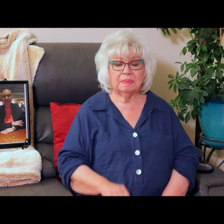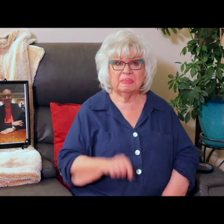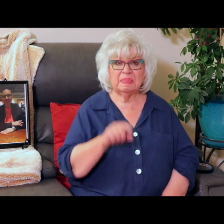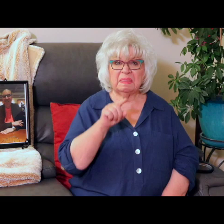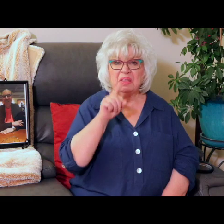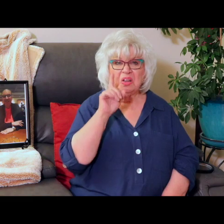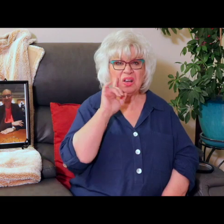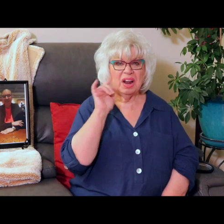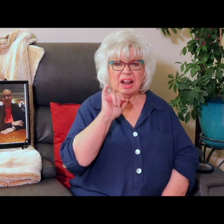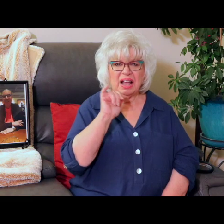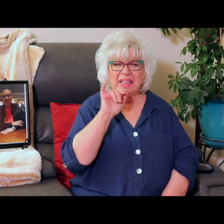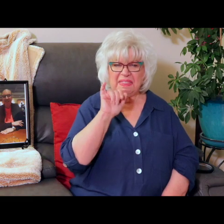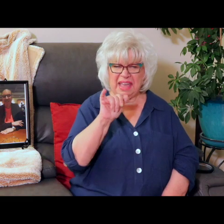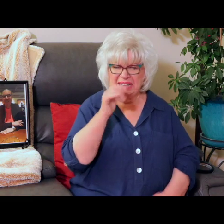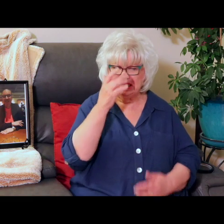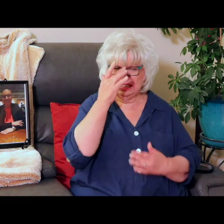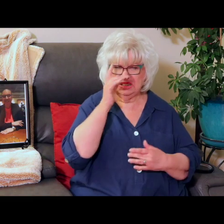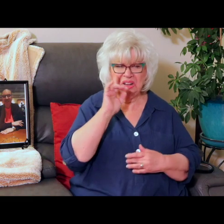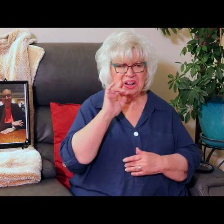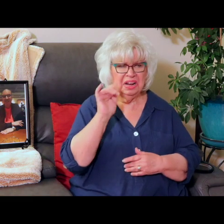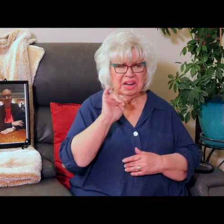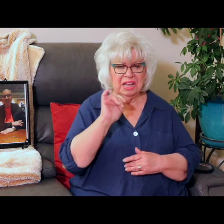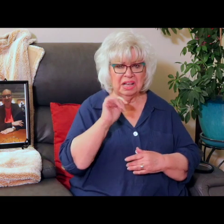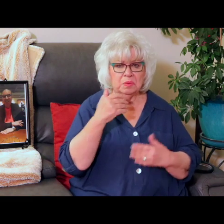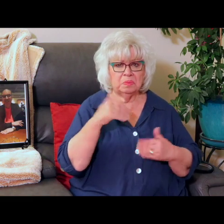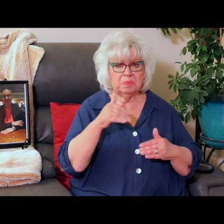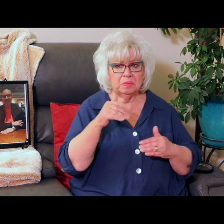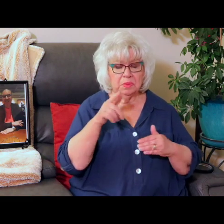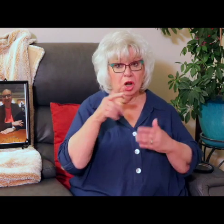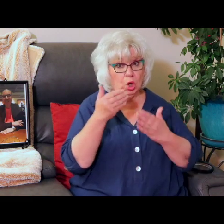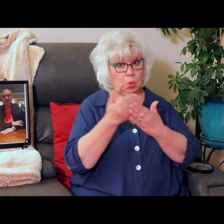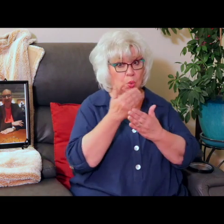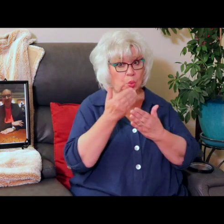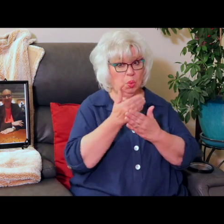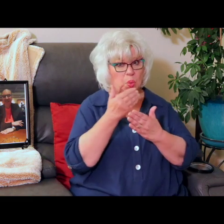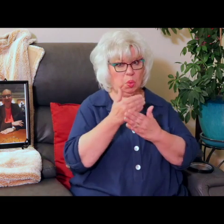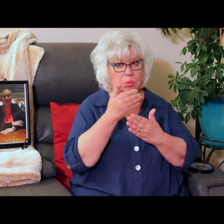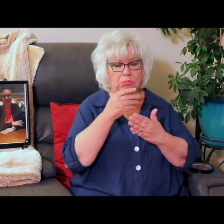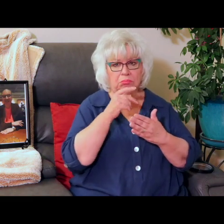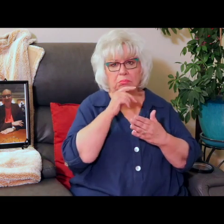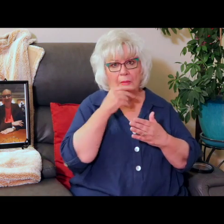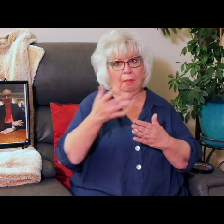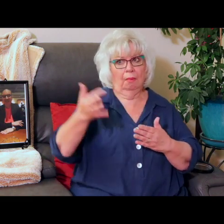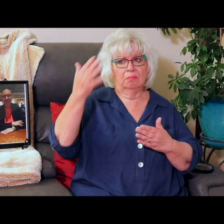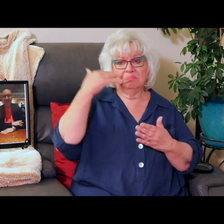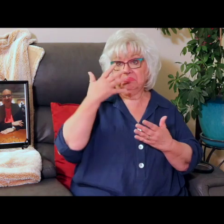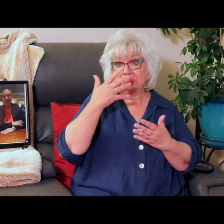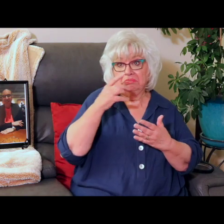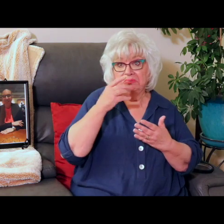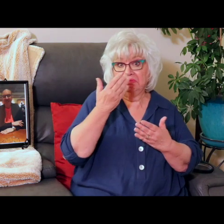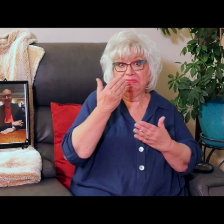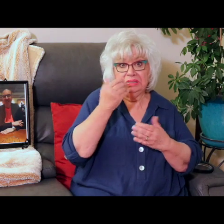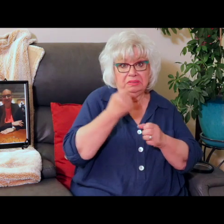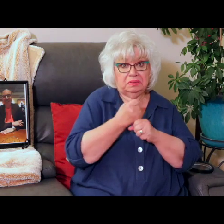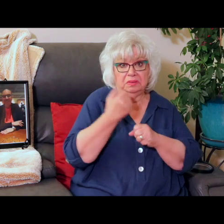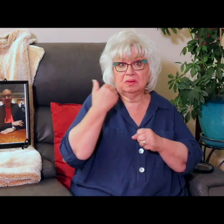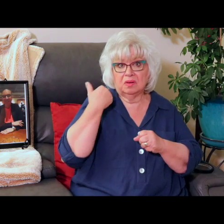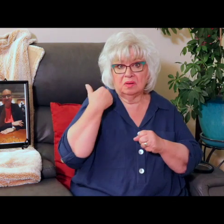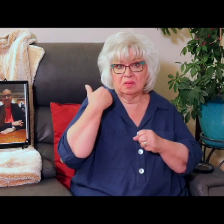acronym GBS for it. And this disease, it's a newish disease. It really only